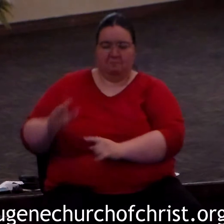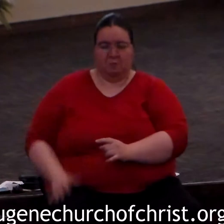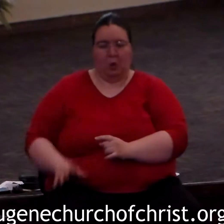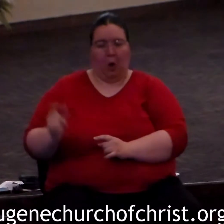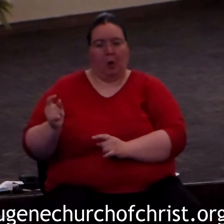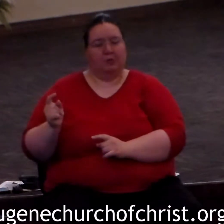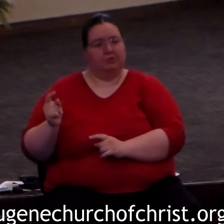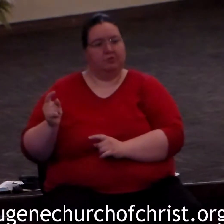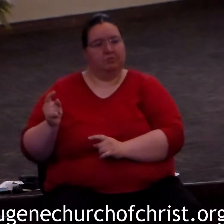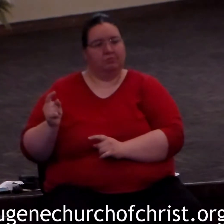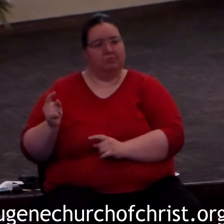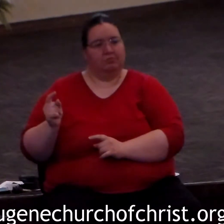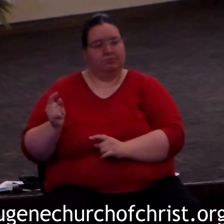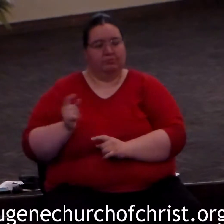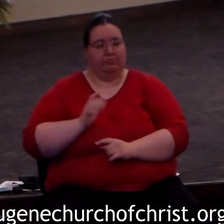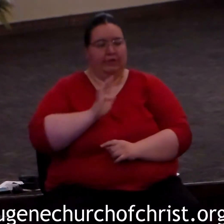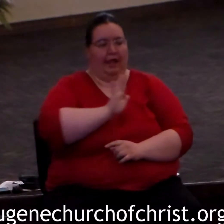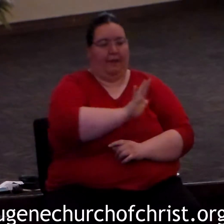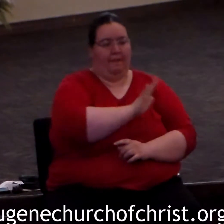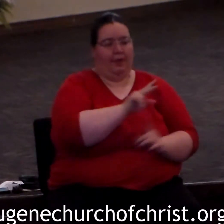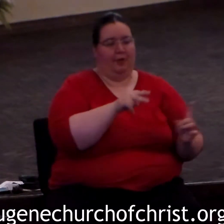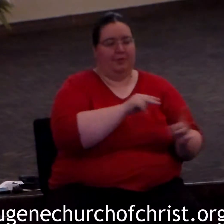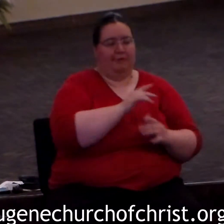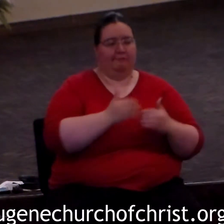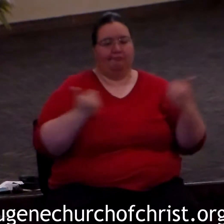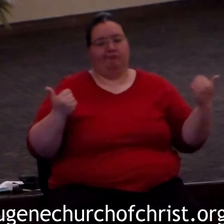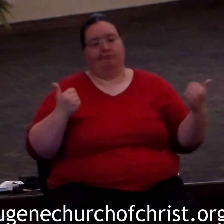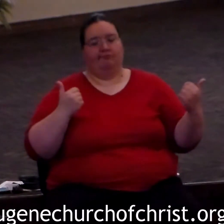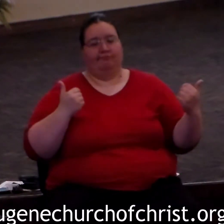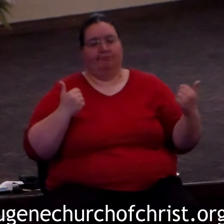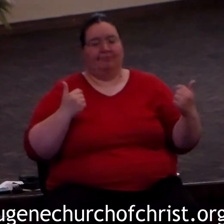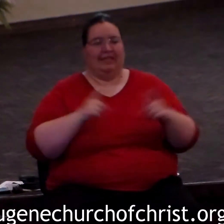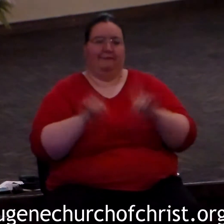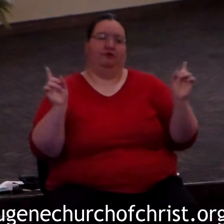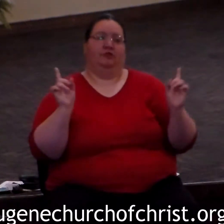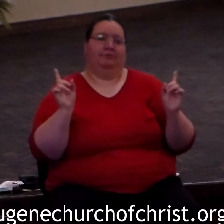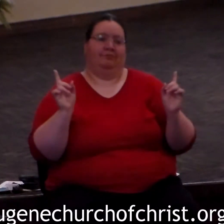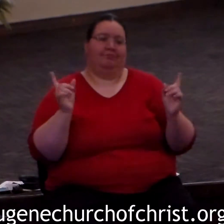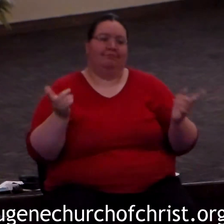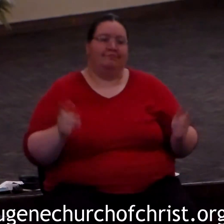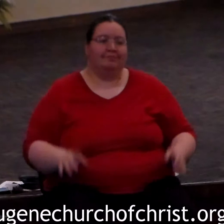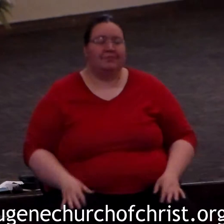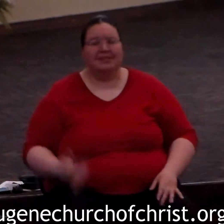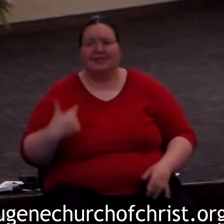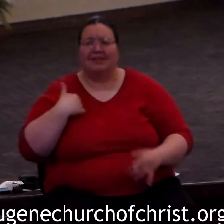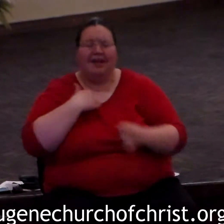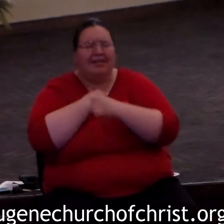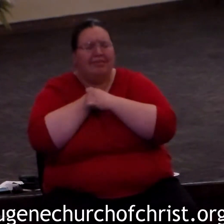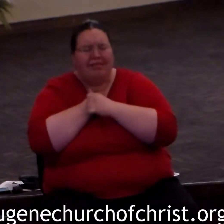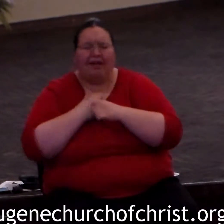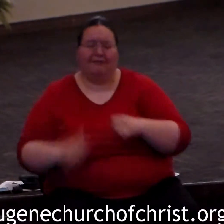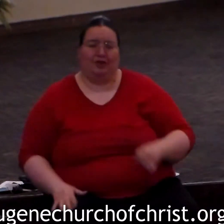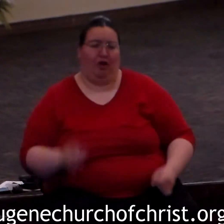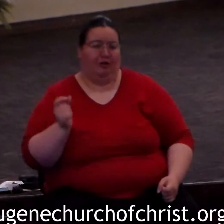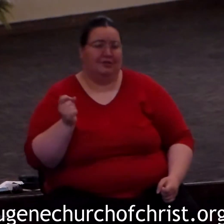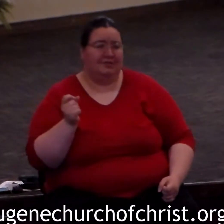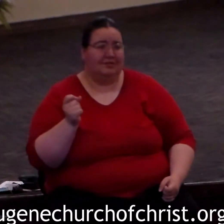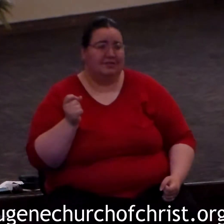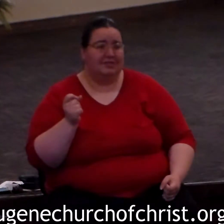I've learned this getting to know some of you even, that dogs are different in our culture today. I like dogs. I am not a take my dog